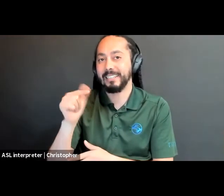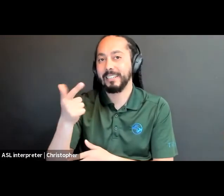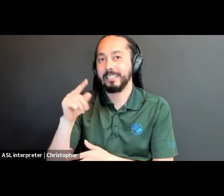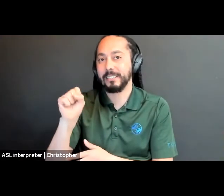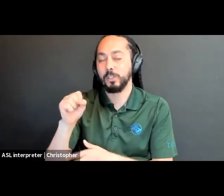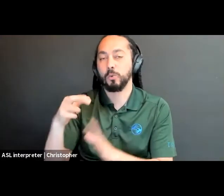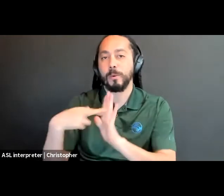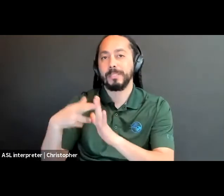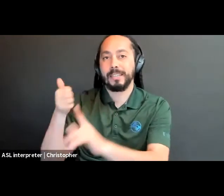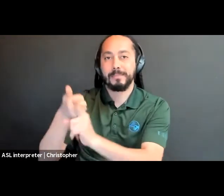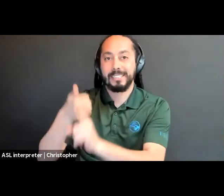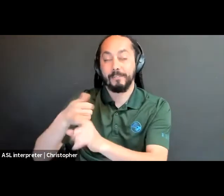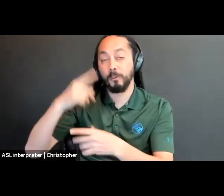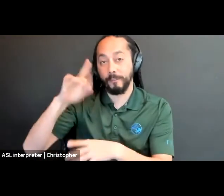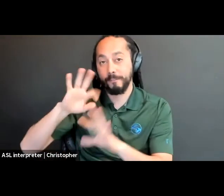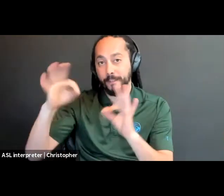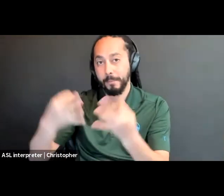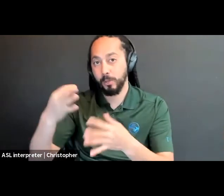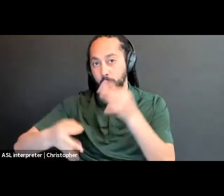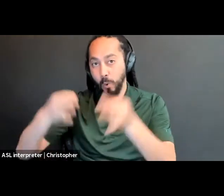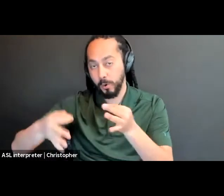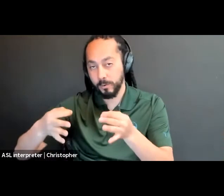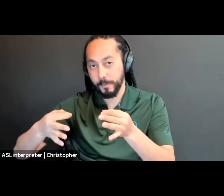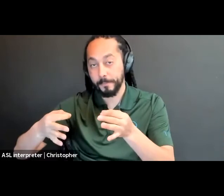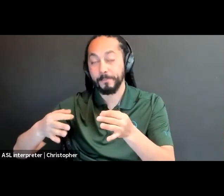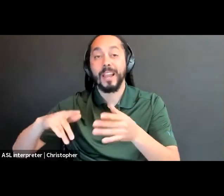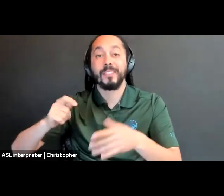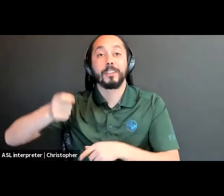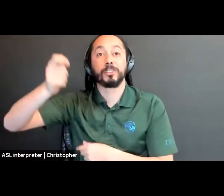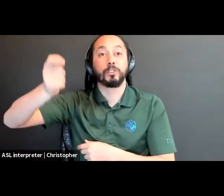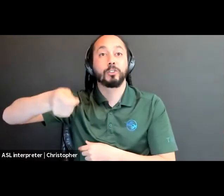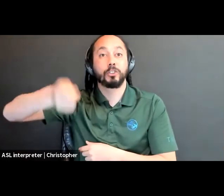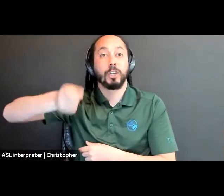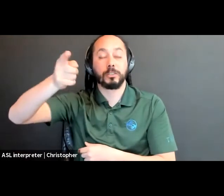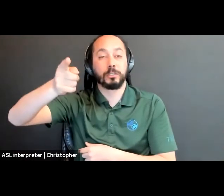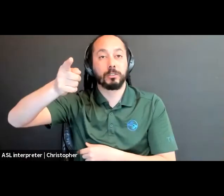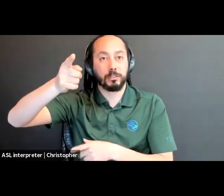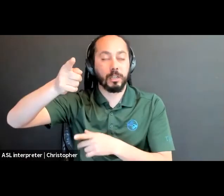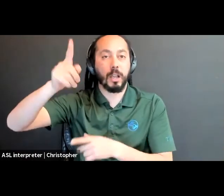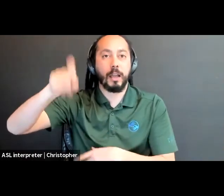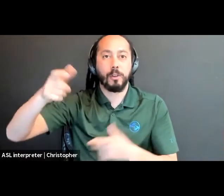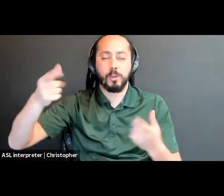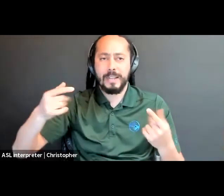and judges all are increasingly finding themselves having to identify